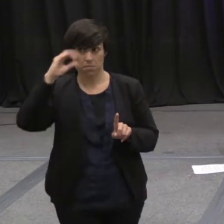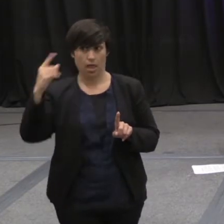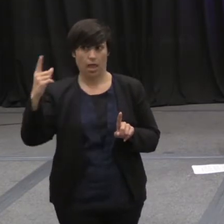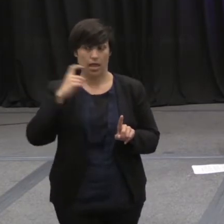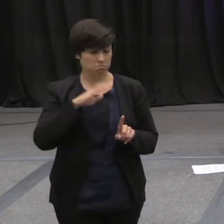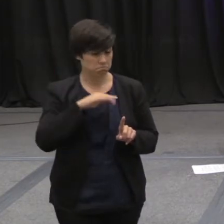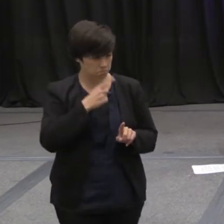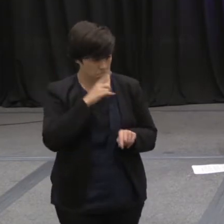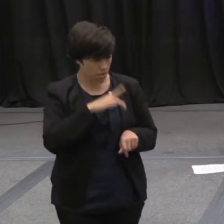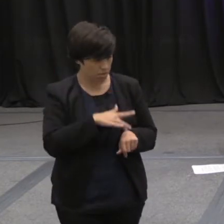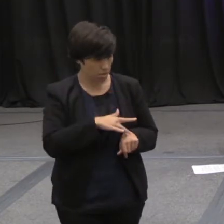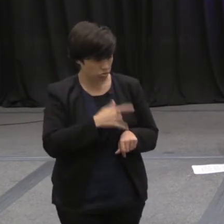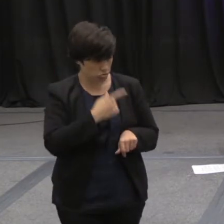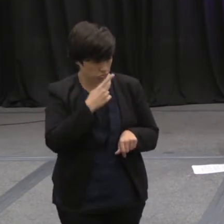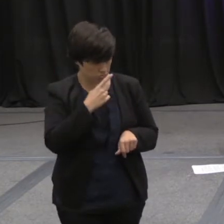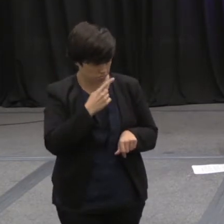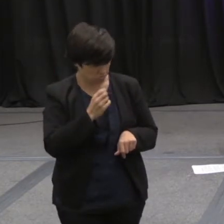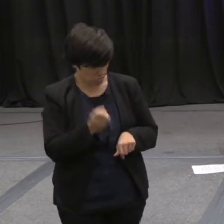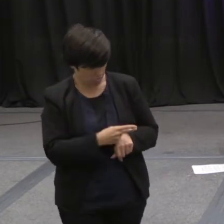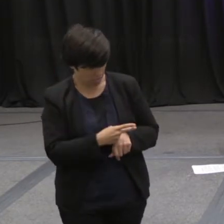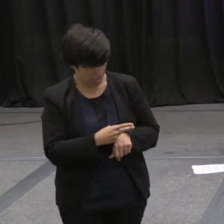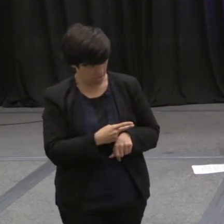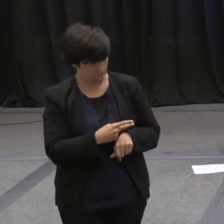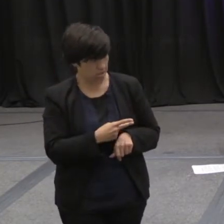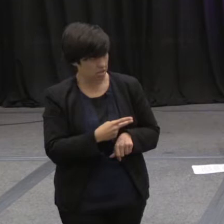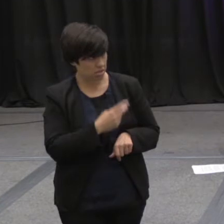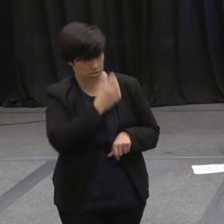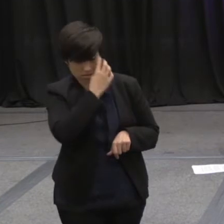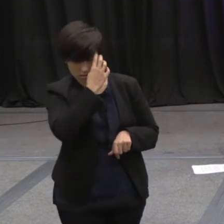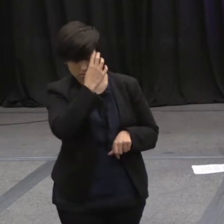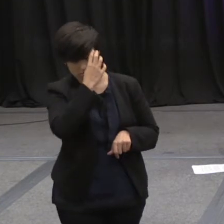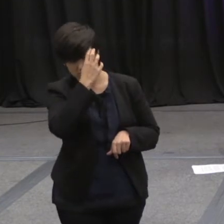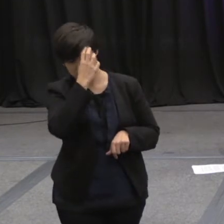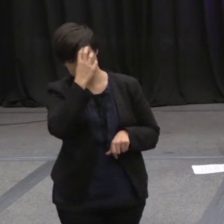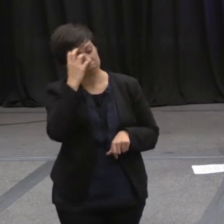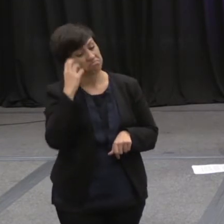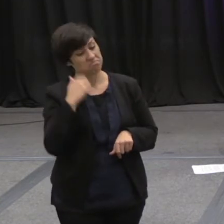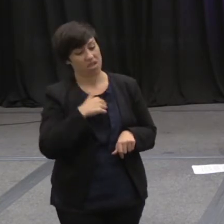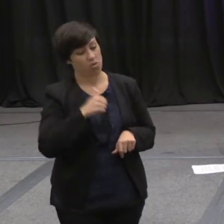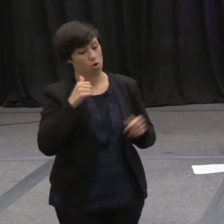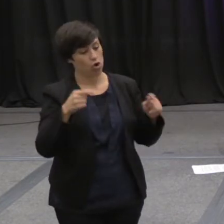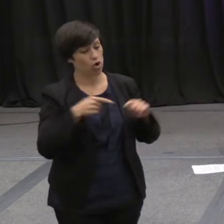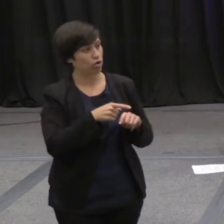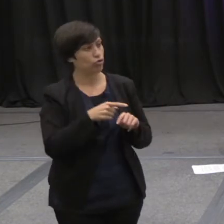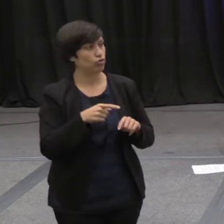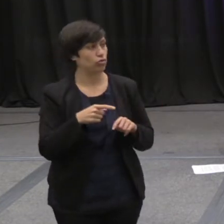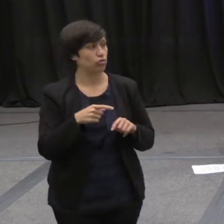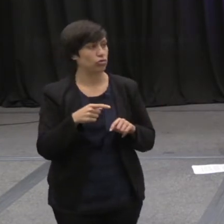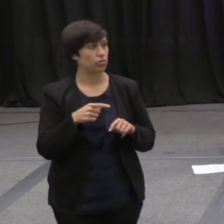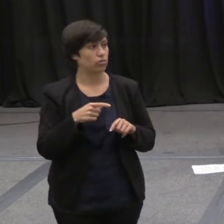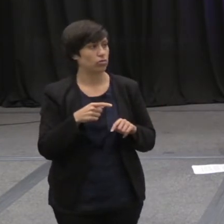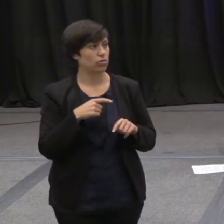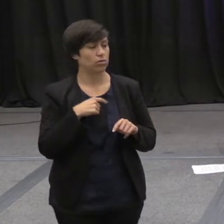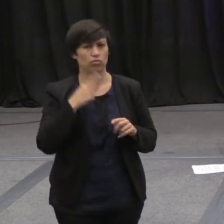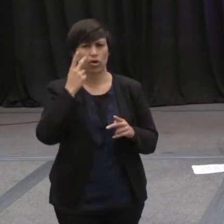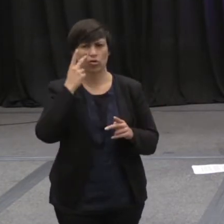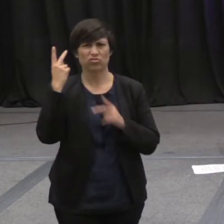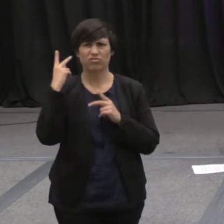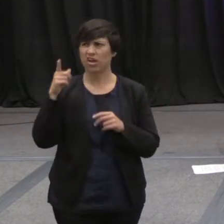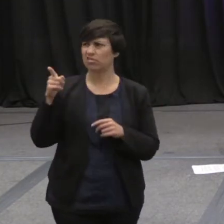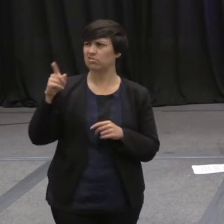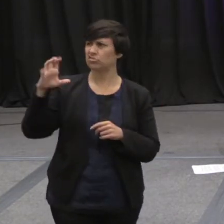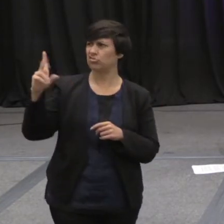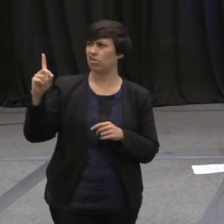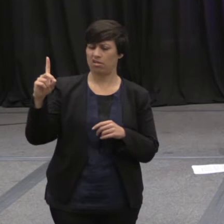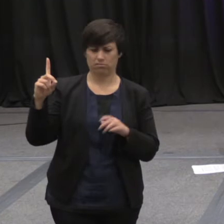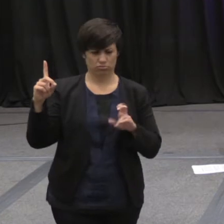me. He asked if it was okay, and he's like, I'm not going to hurt you. And, you know, in retrospect, I was thinking, he was a child.